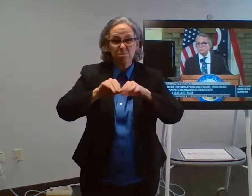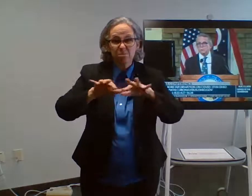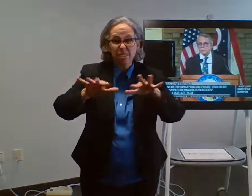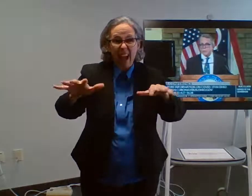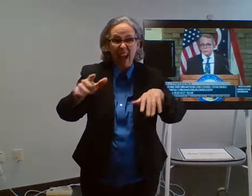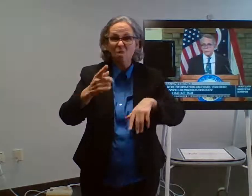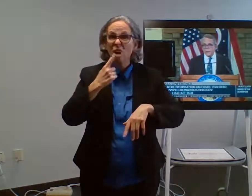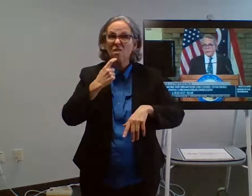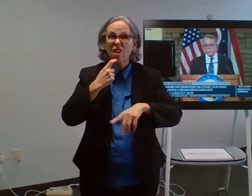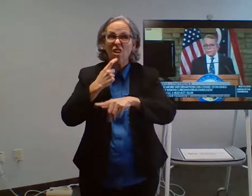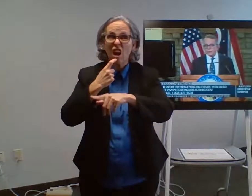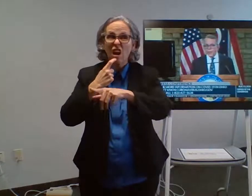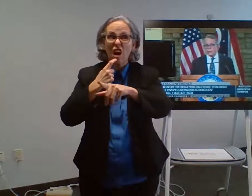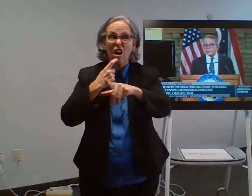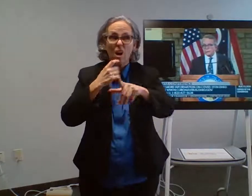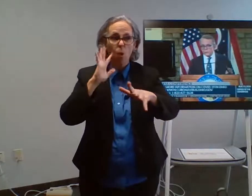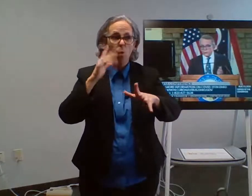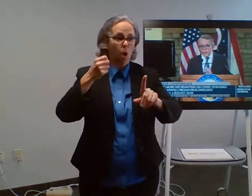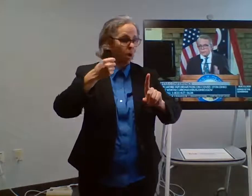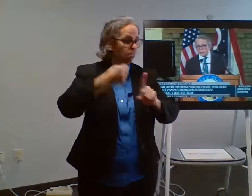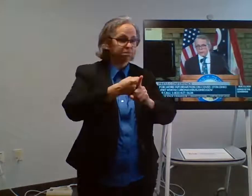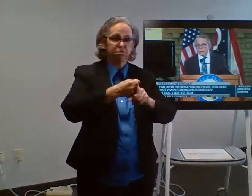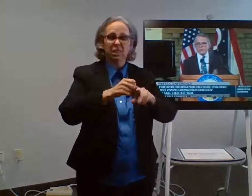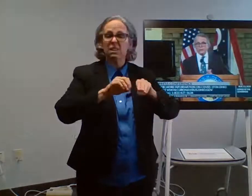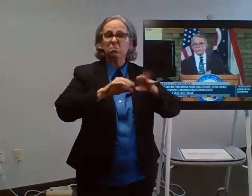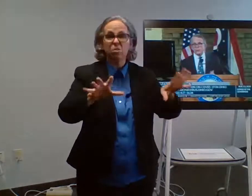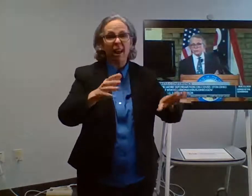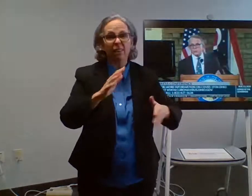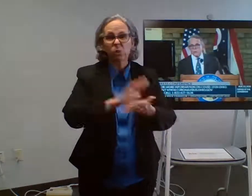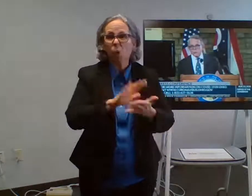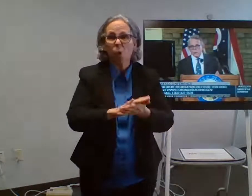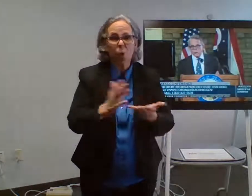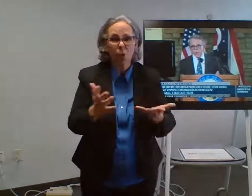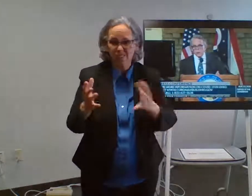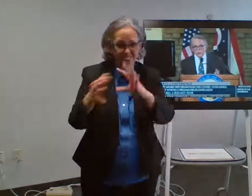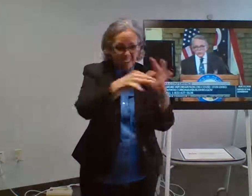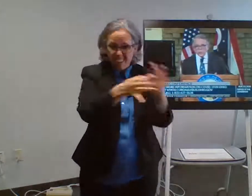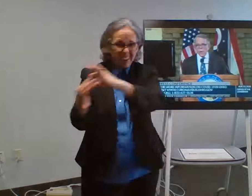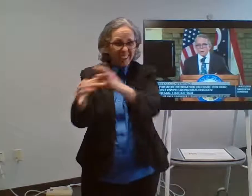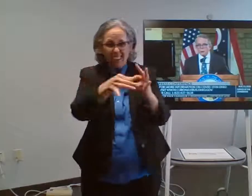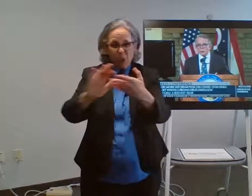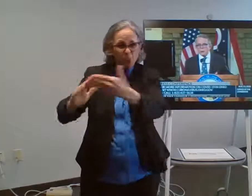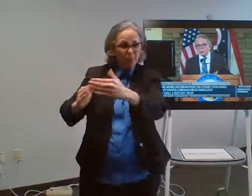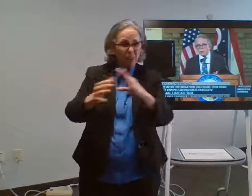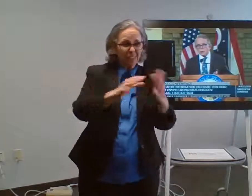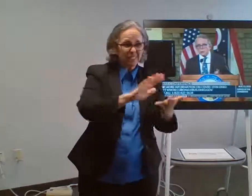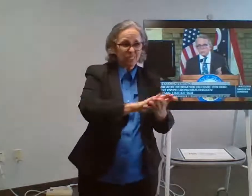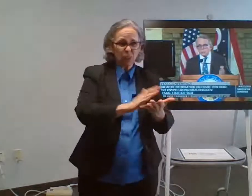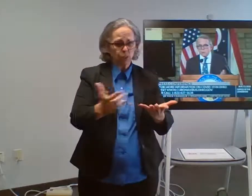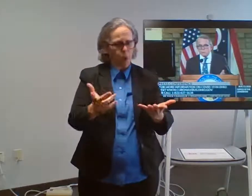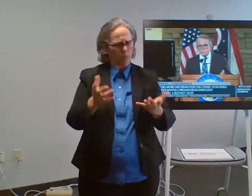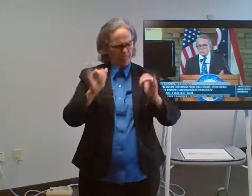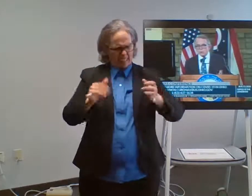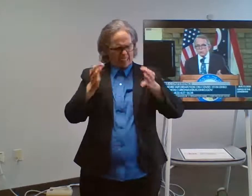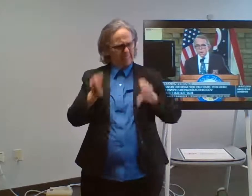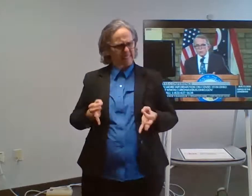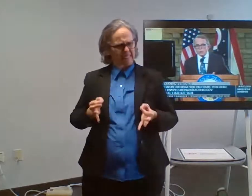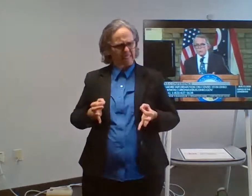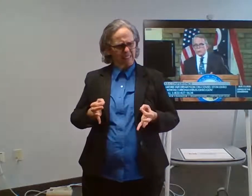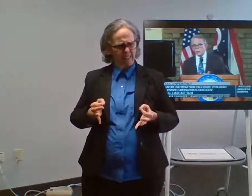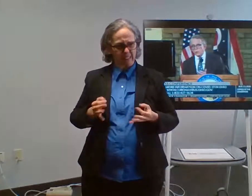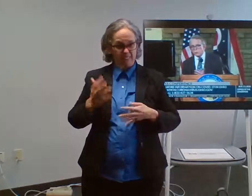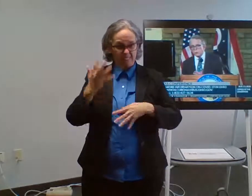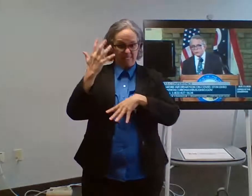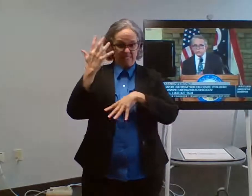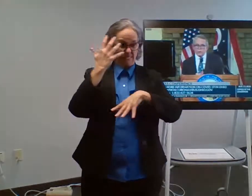school. And so that decision, that threshold decision about whether or not they go remote, they go